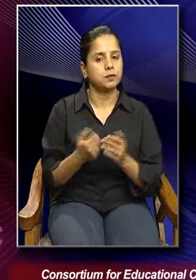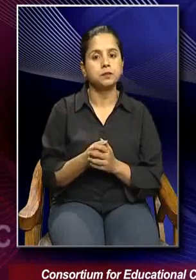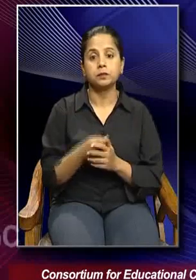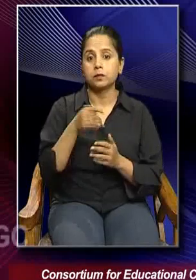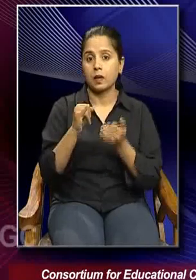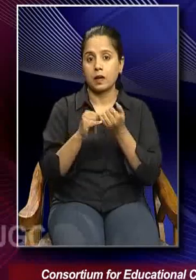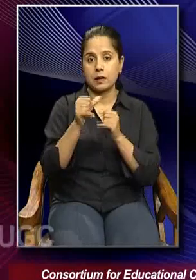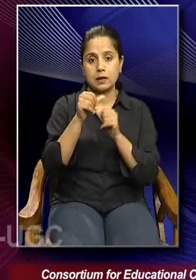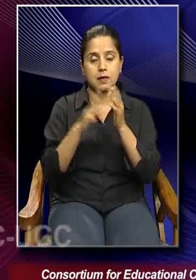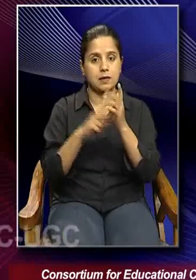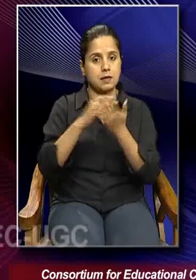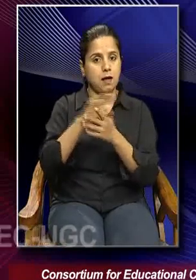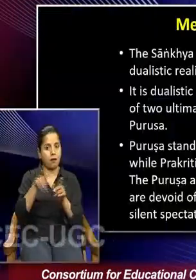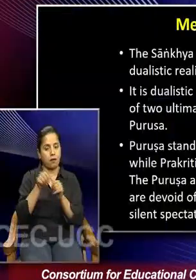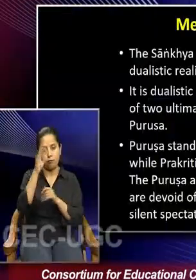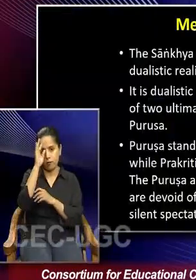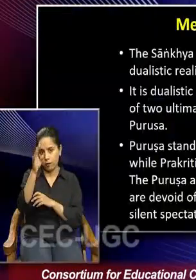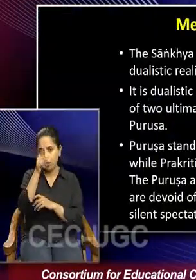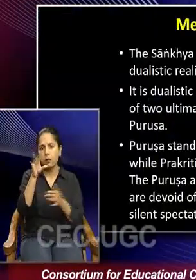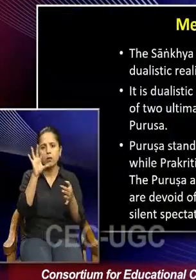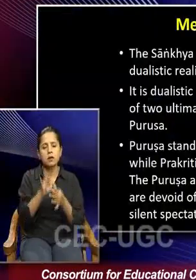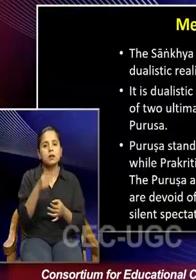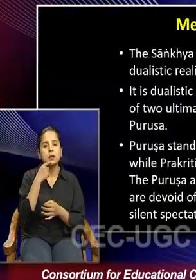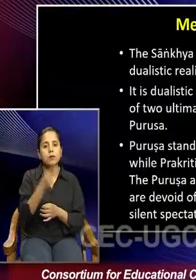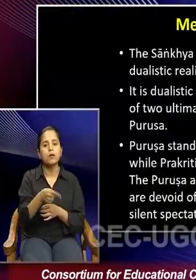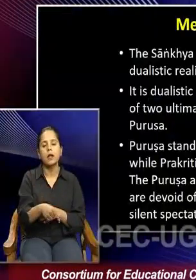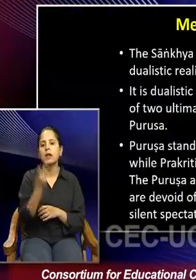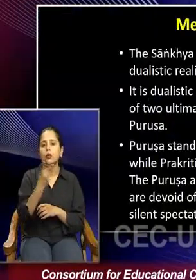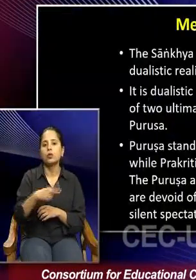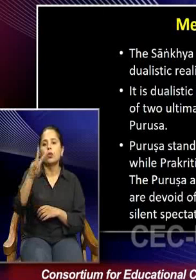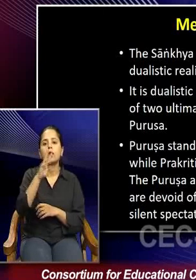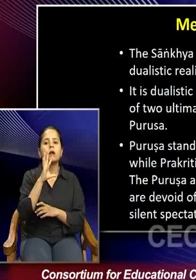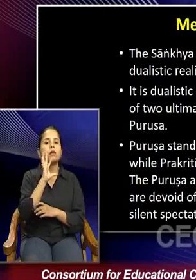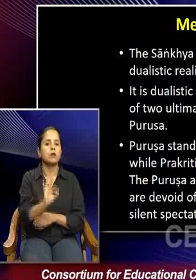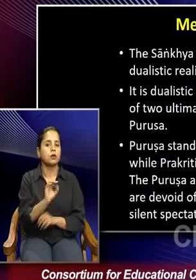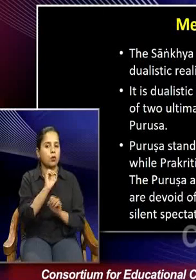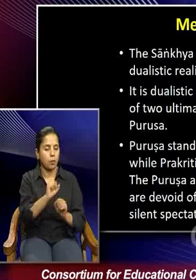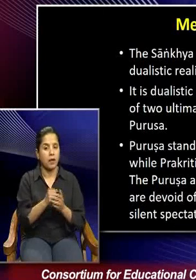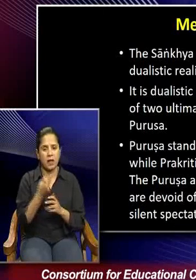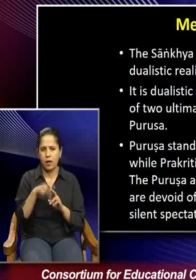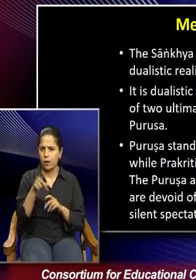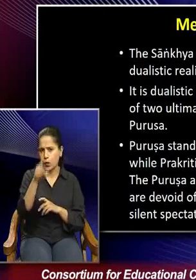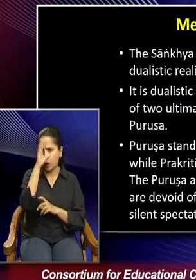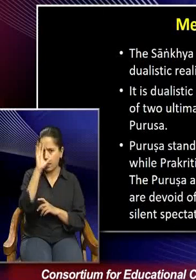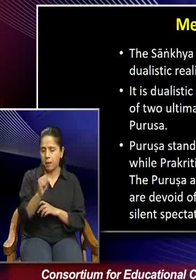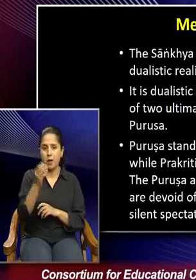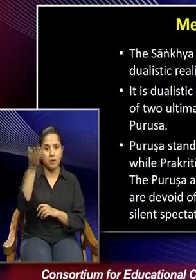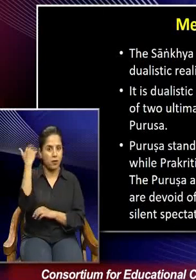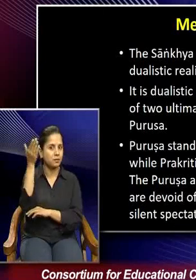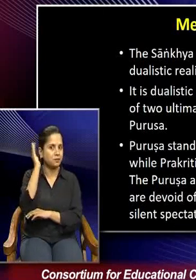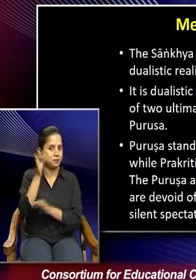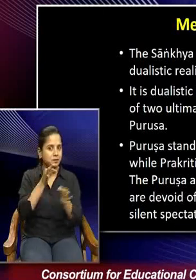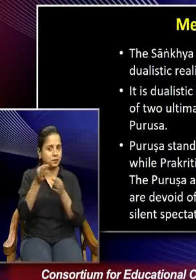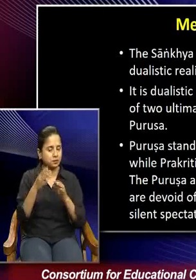Sāṅkhya philosophy is regarded as a dualistic realism. And if you remember from the last lecture,